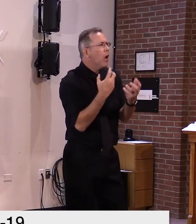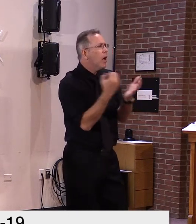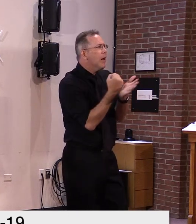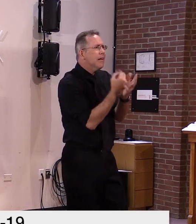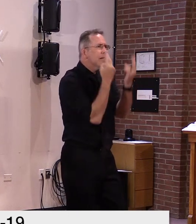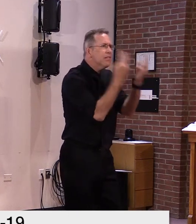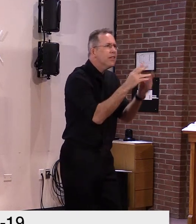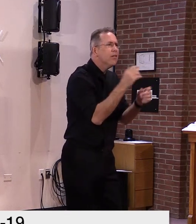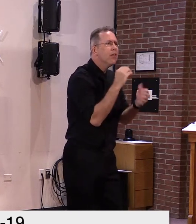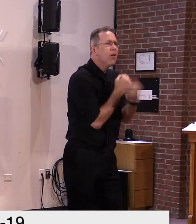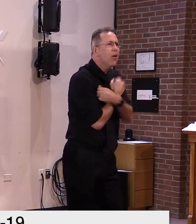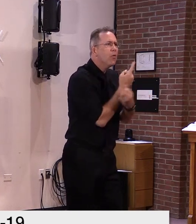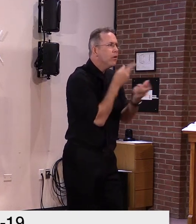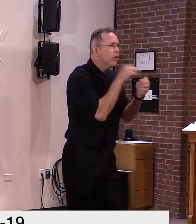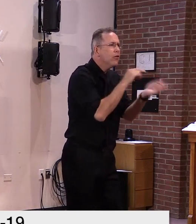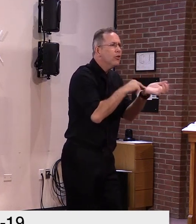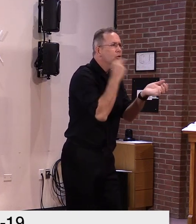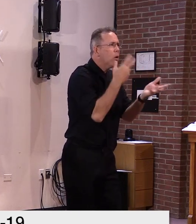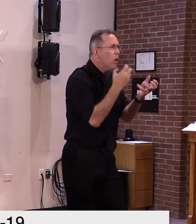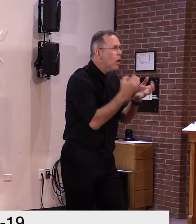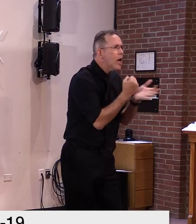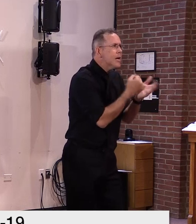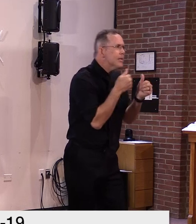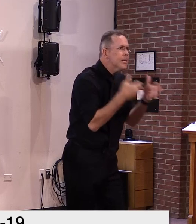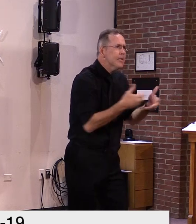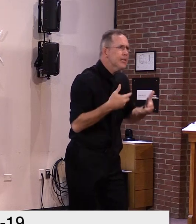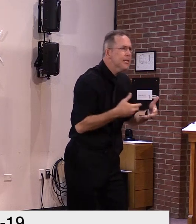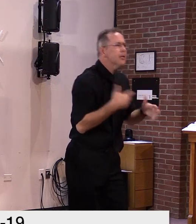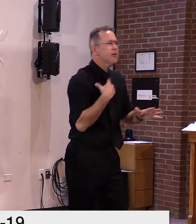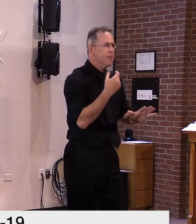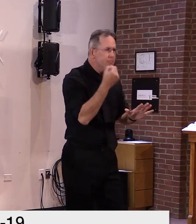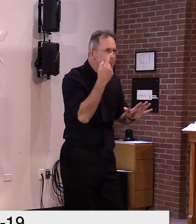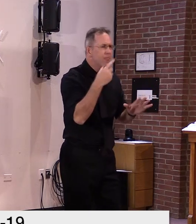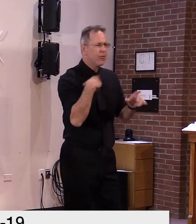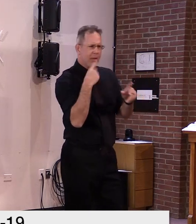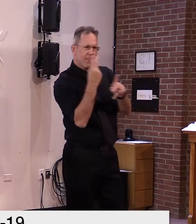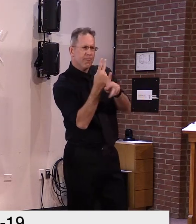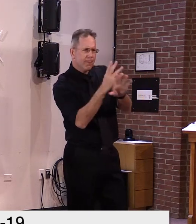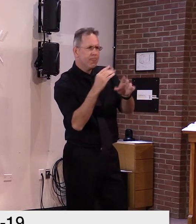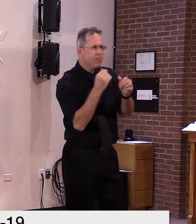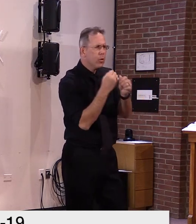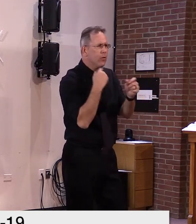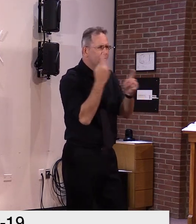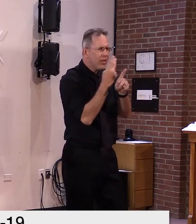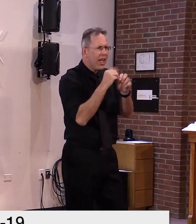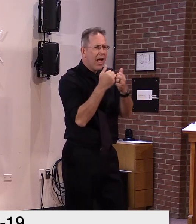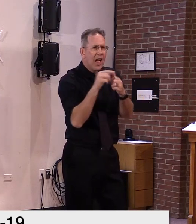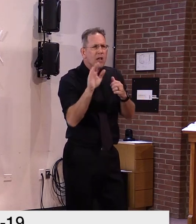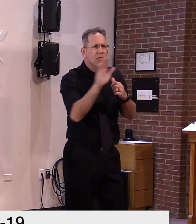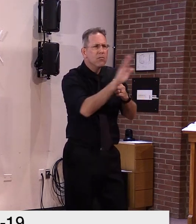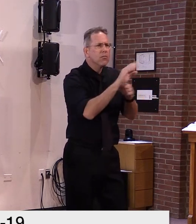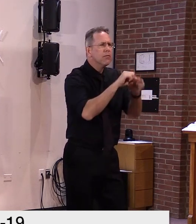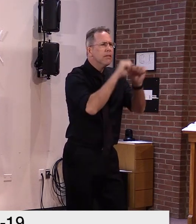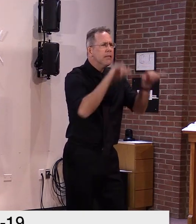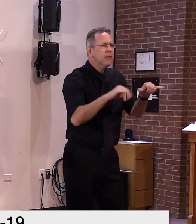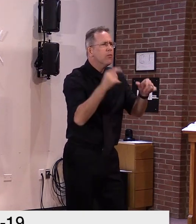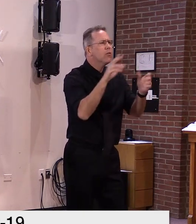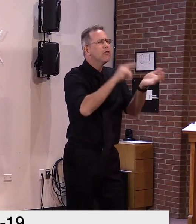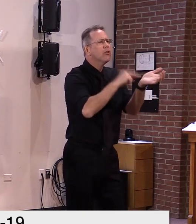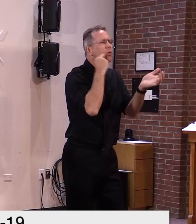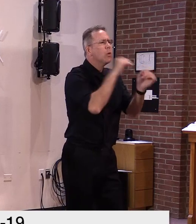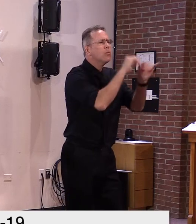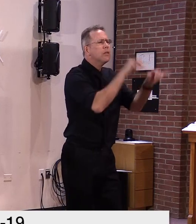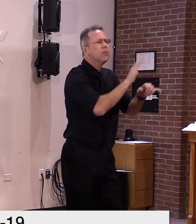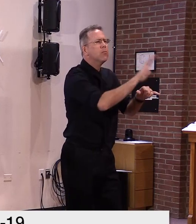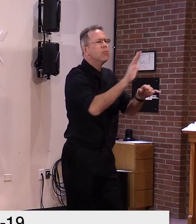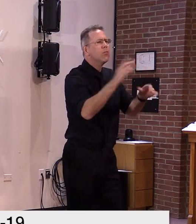adopt these new expectations and continue to prioritize the health and safety of your loved ones. I also